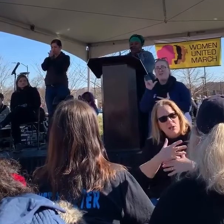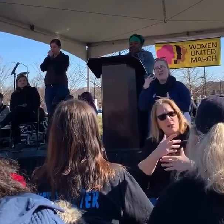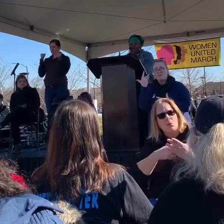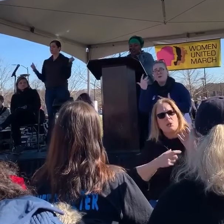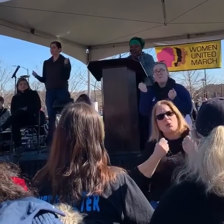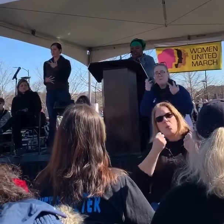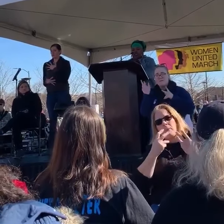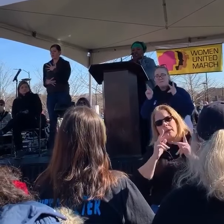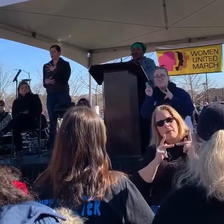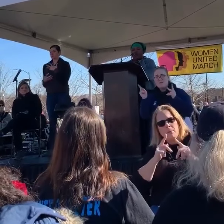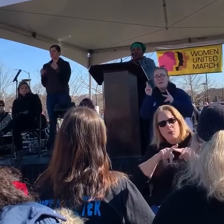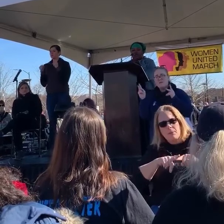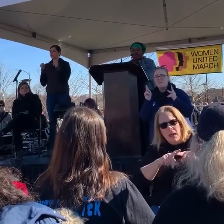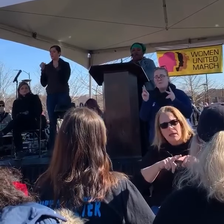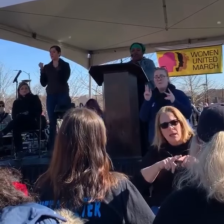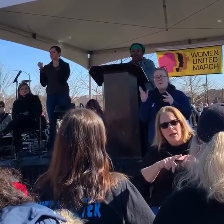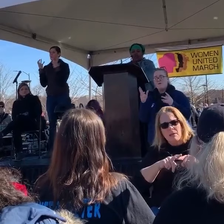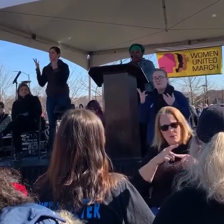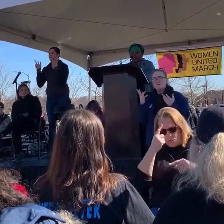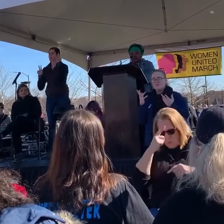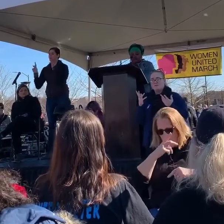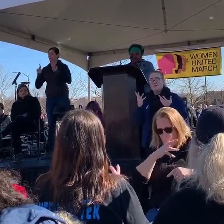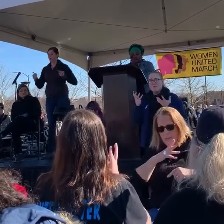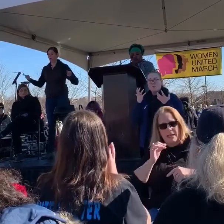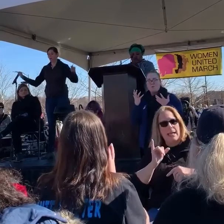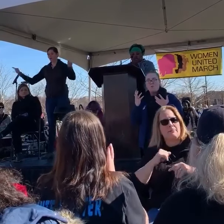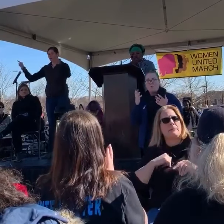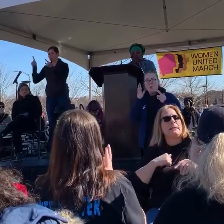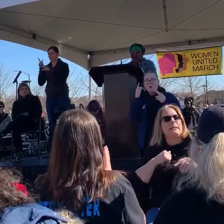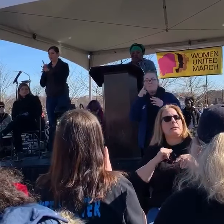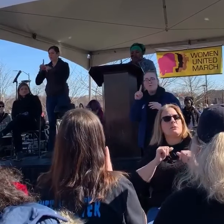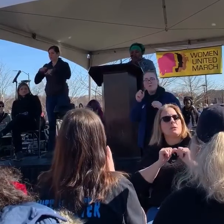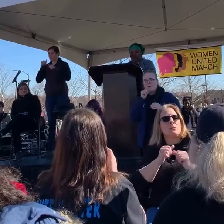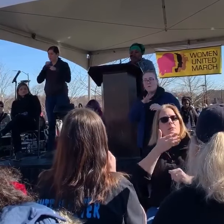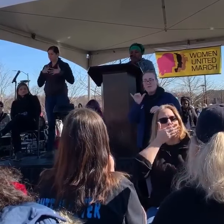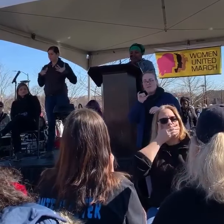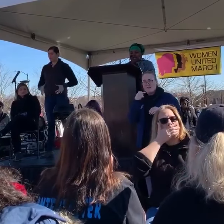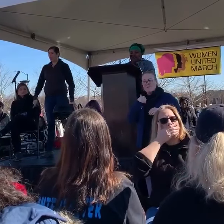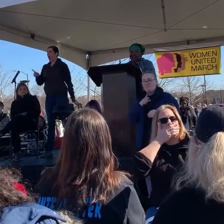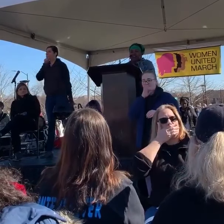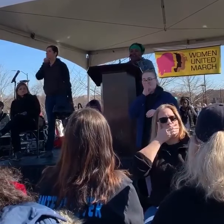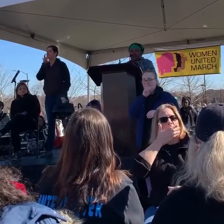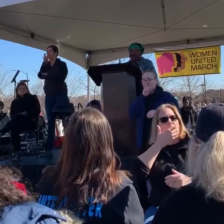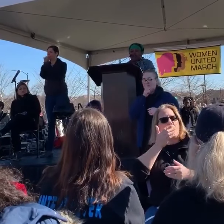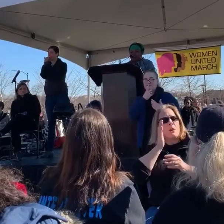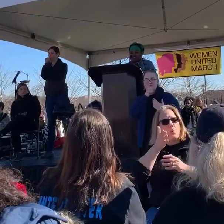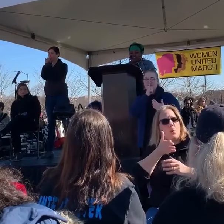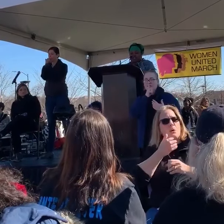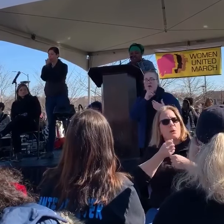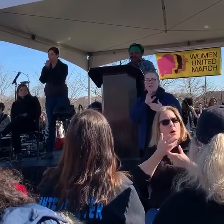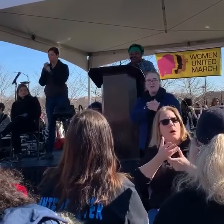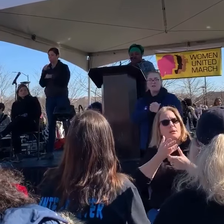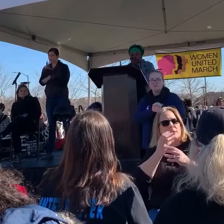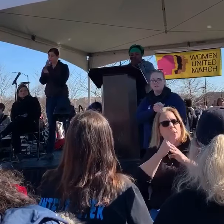so many are counting on to keep women like me mute. It is what will uphold the silence that is shrouded in this